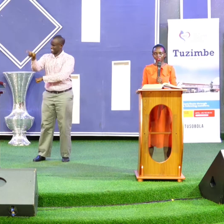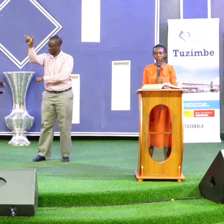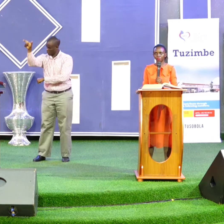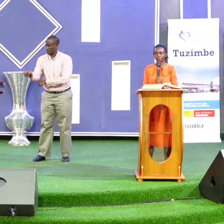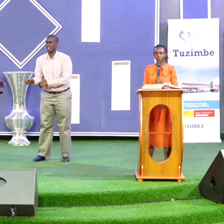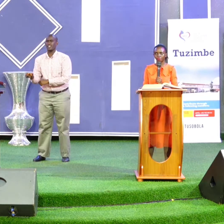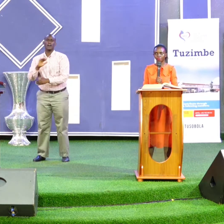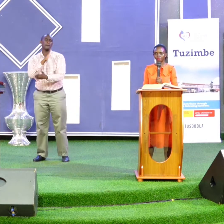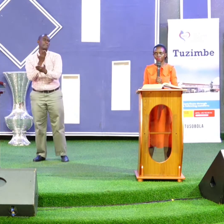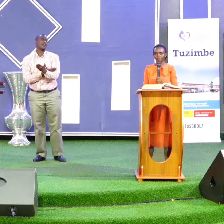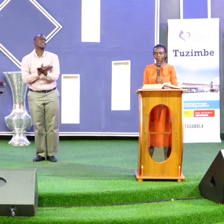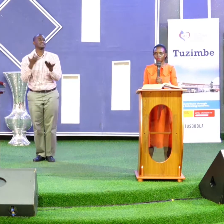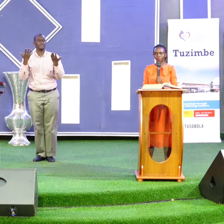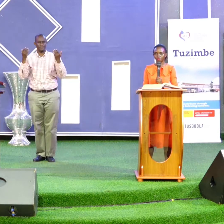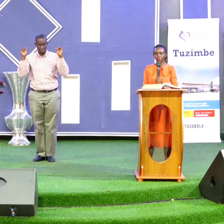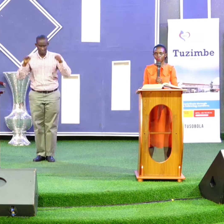than